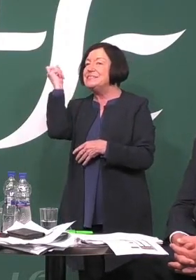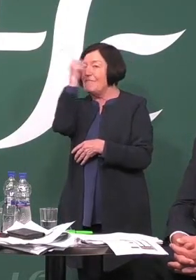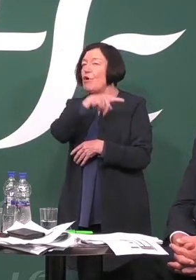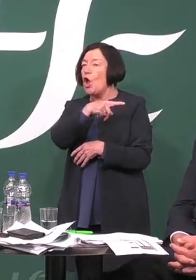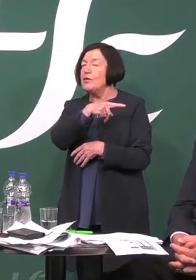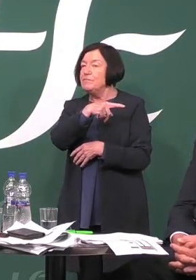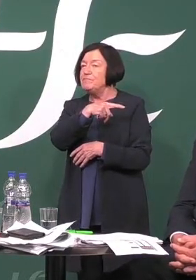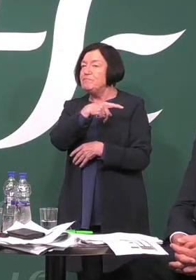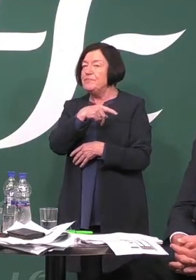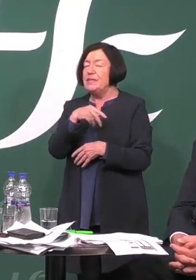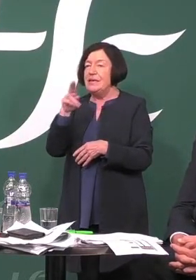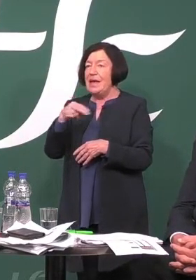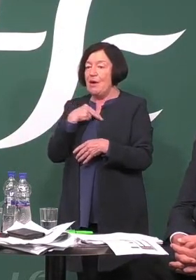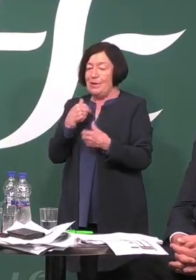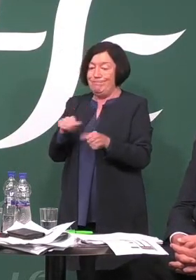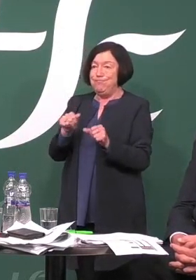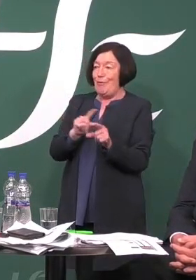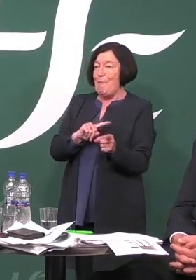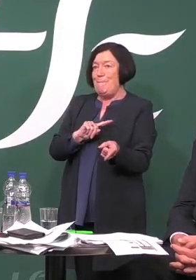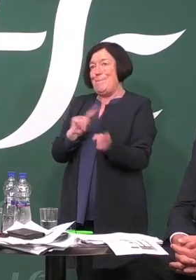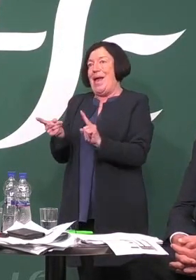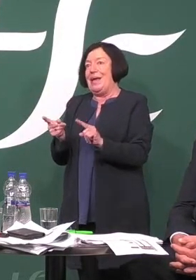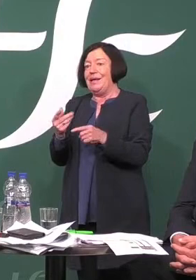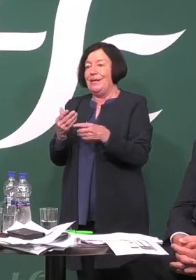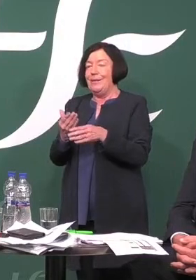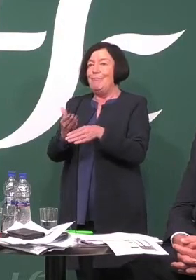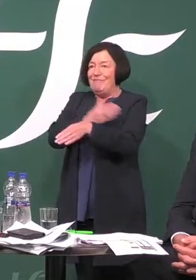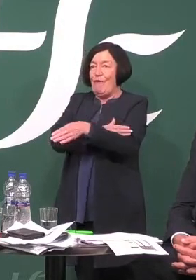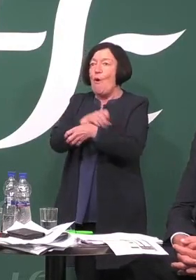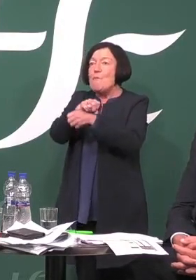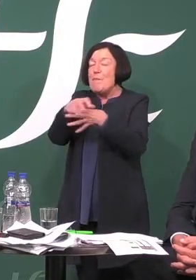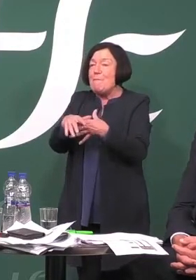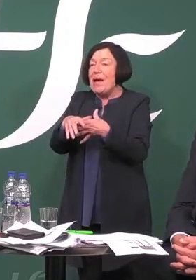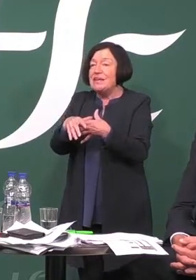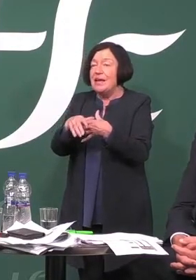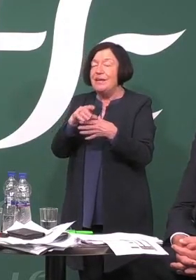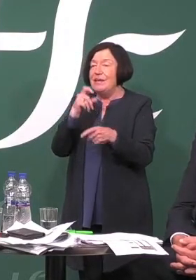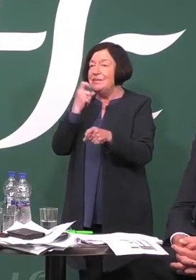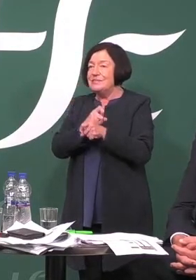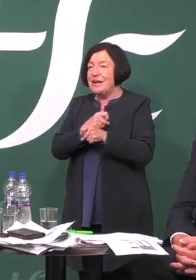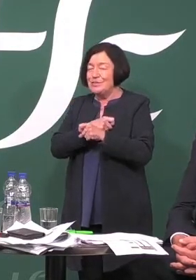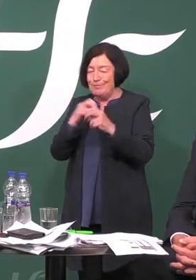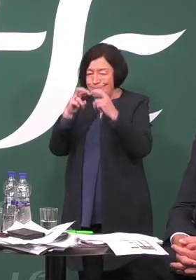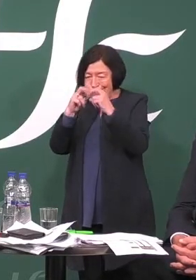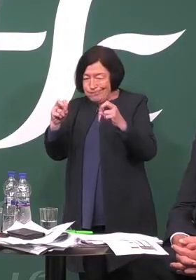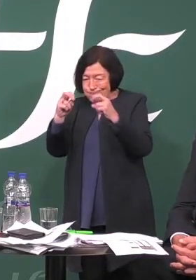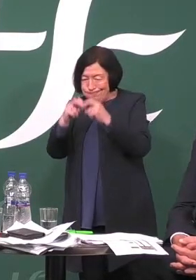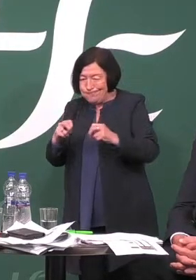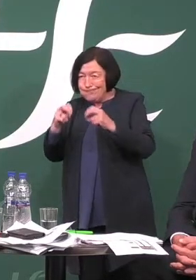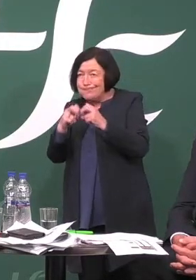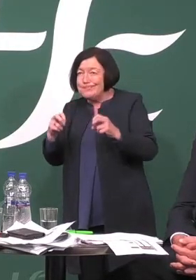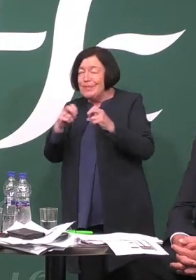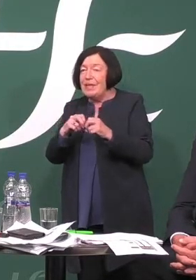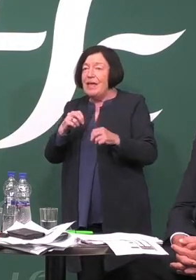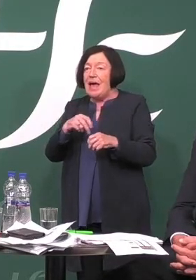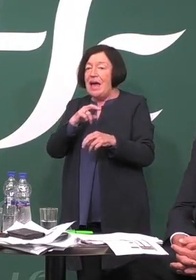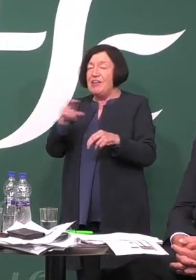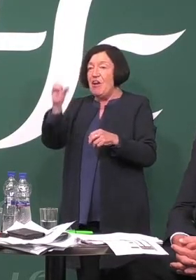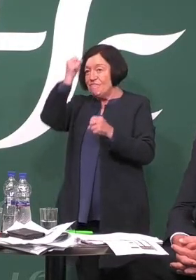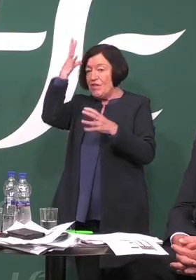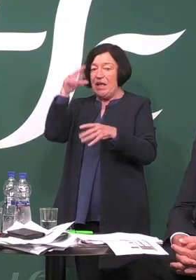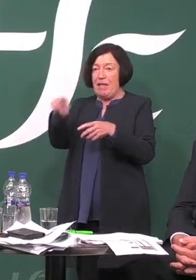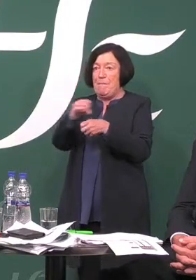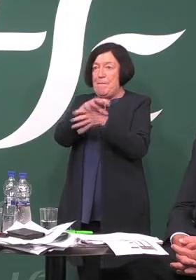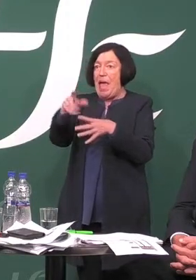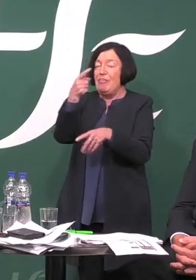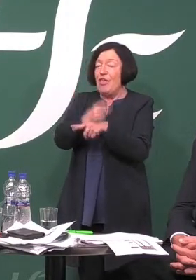is, can we get back to where we were pre-pandemic? Of course, it's very hard to unravel and pretend the pandemic isn't there,